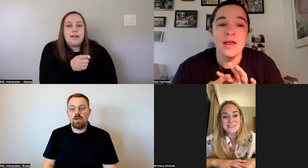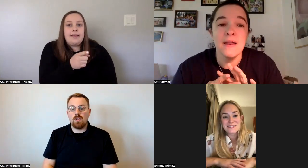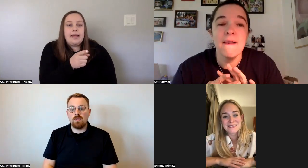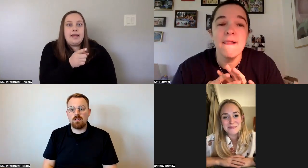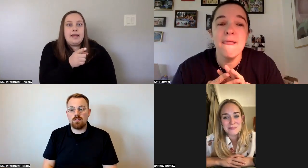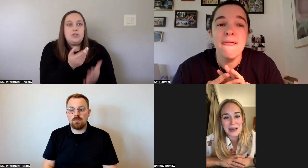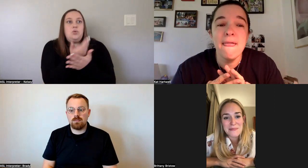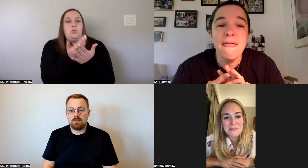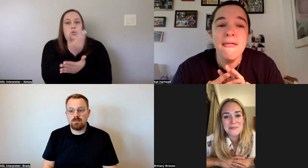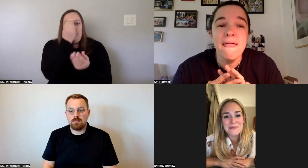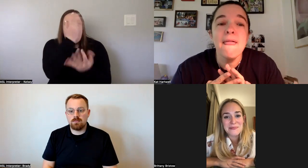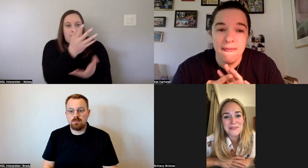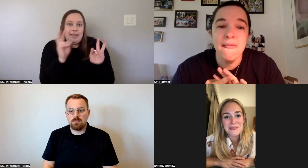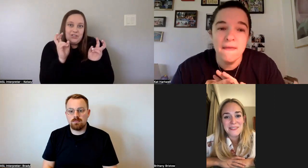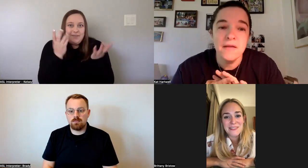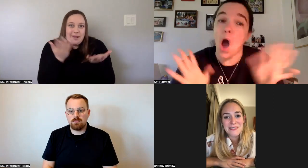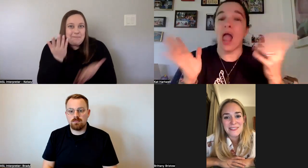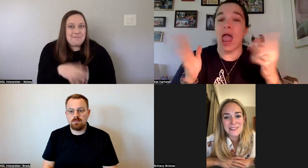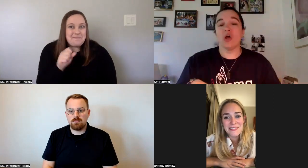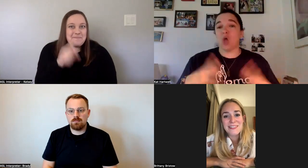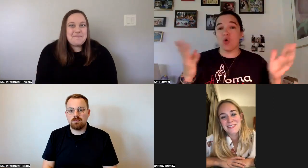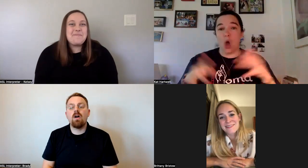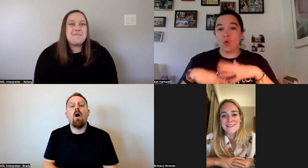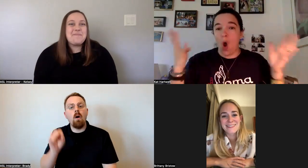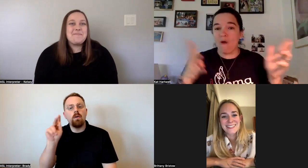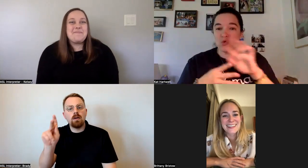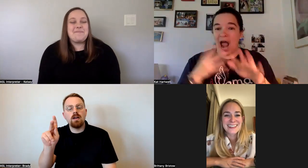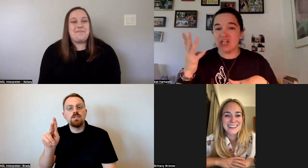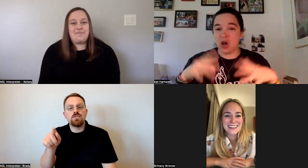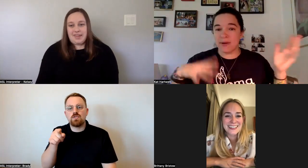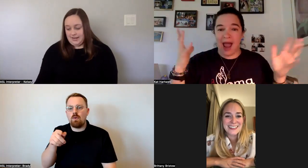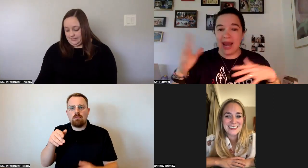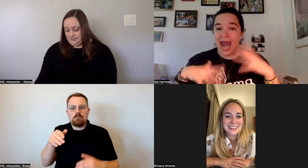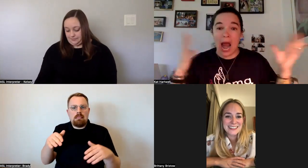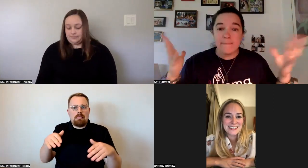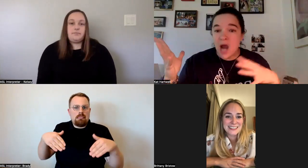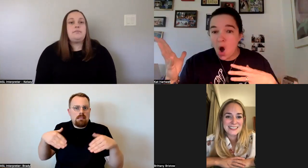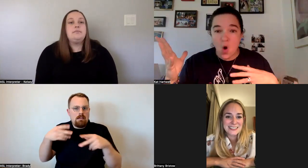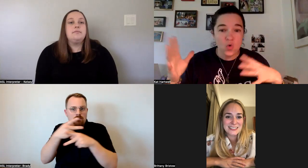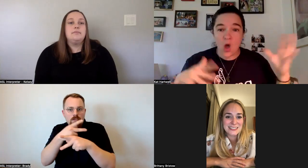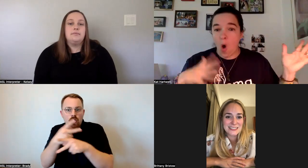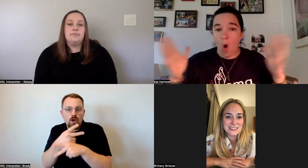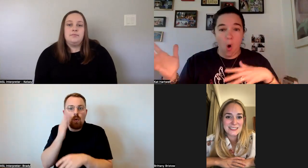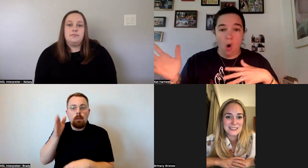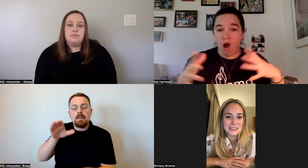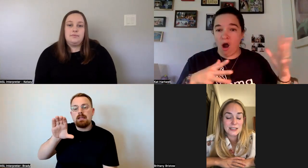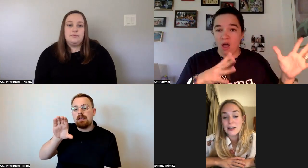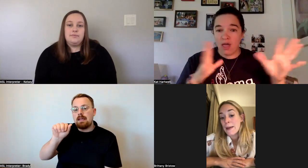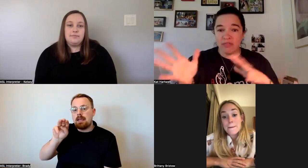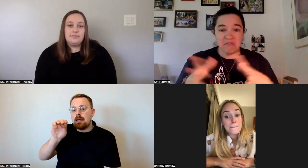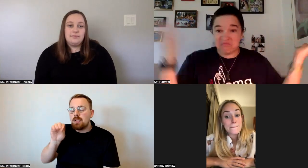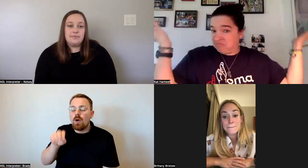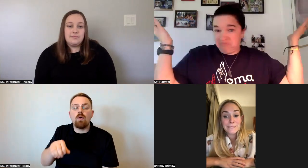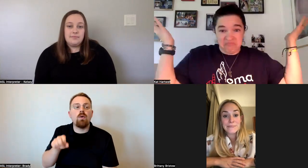information, but okay. So you don't know if you guys are gonna be like cameos